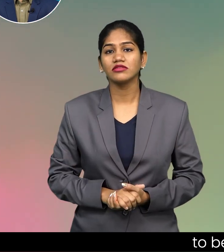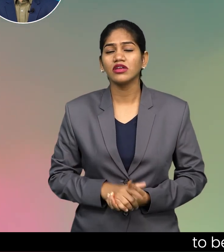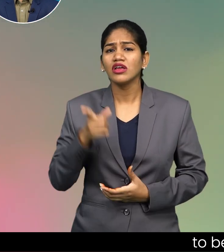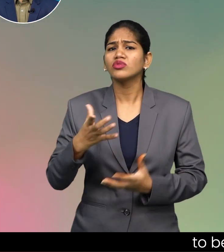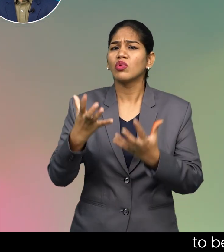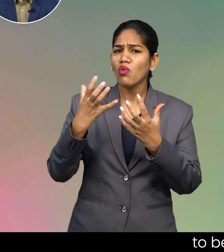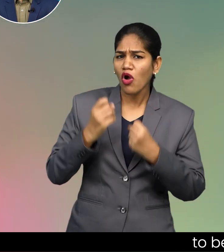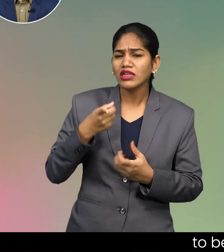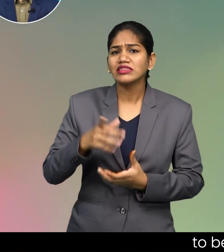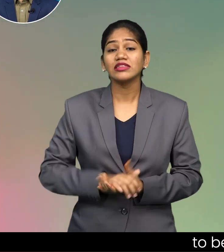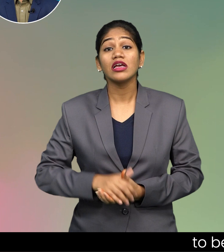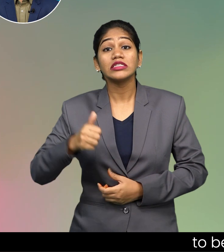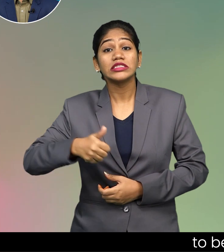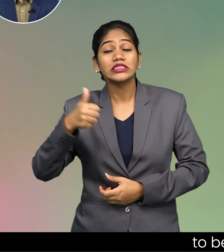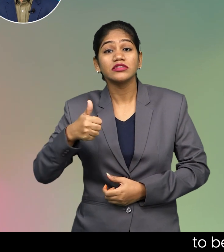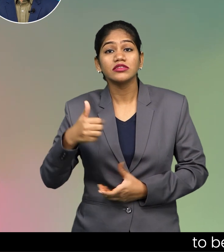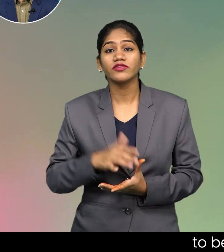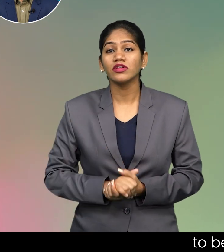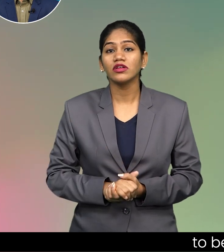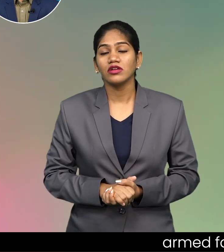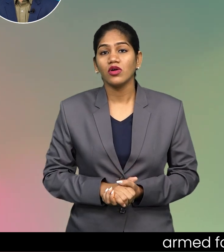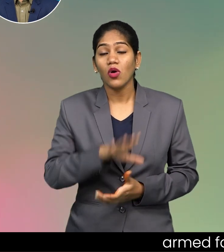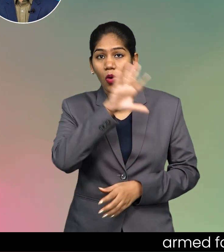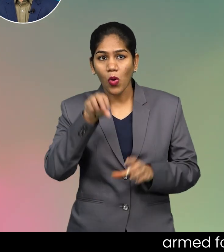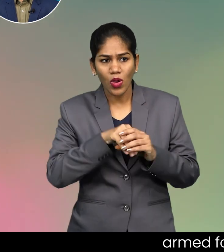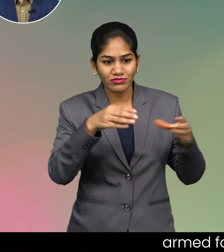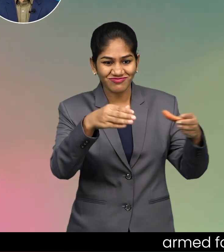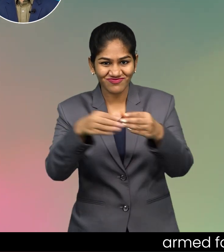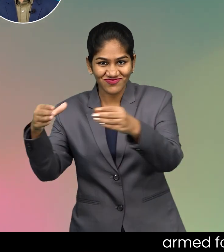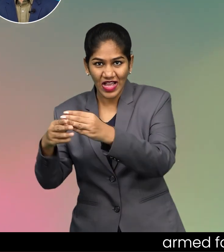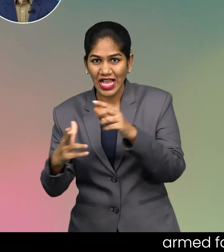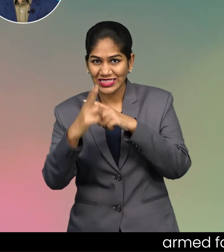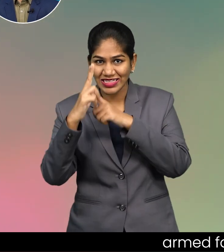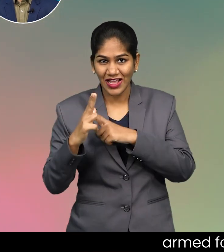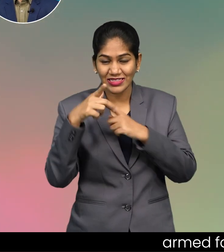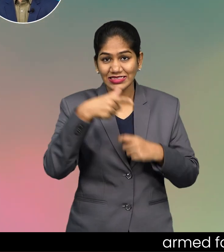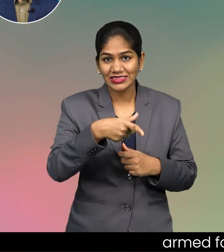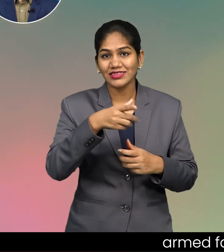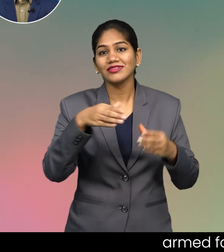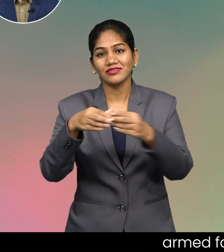to be the chief of the armed forces of the colonies.